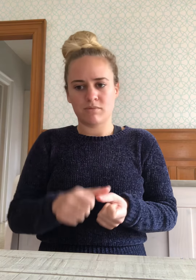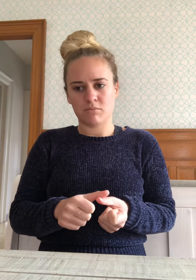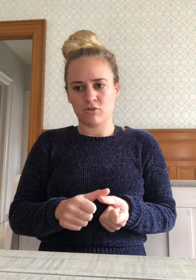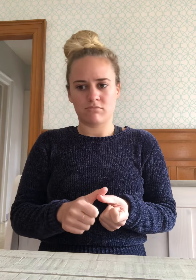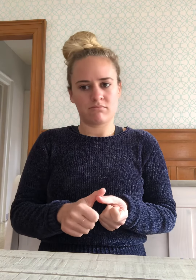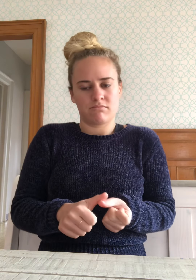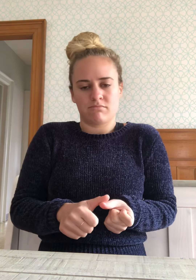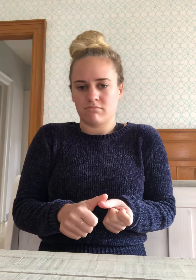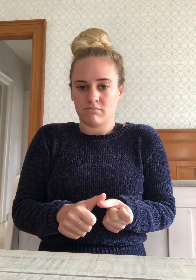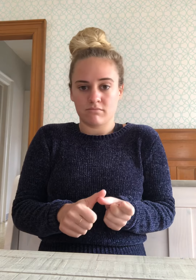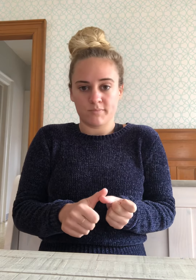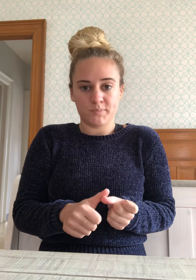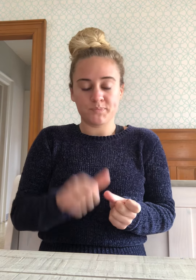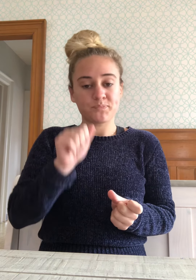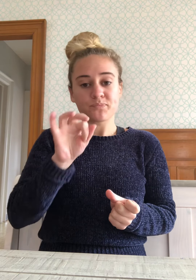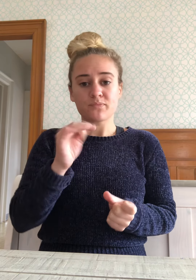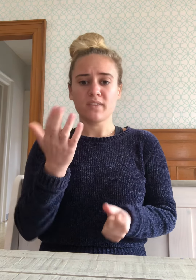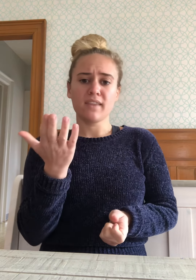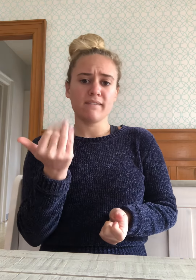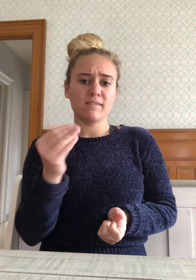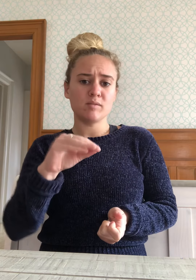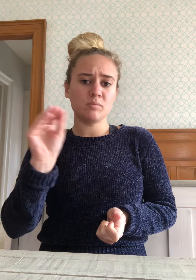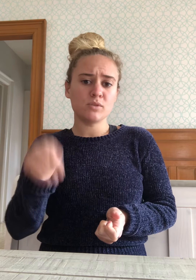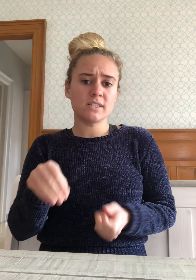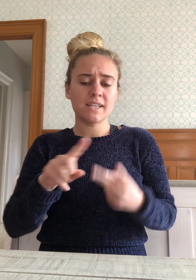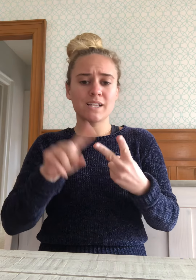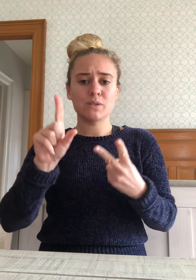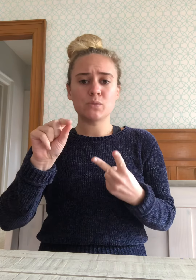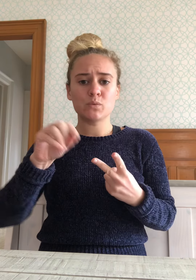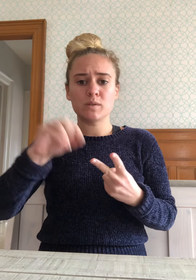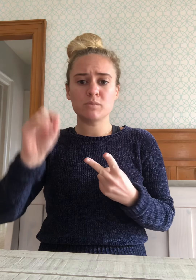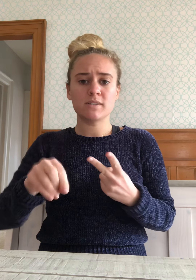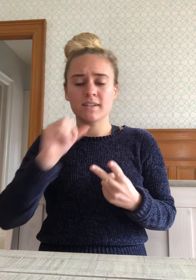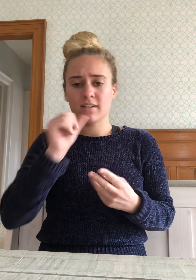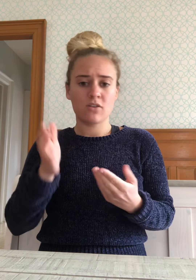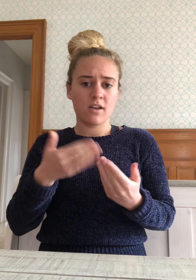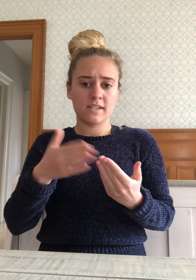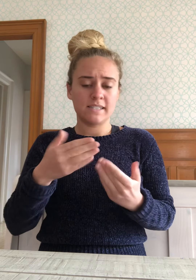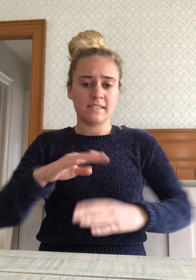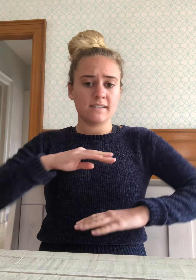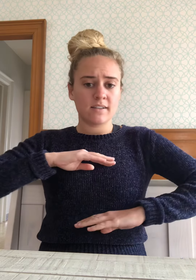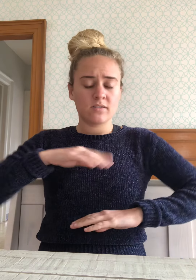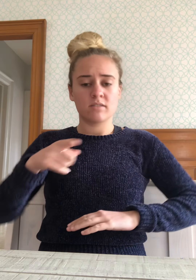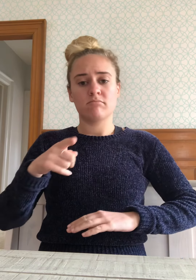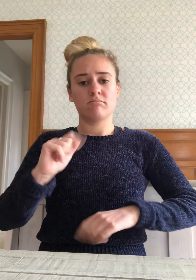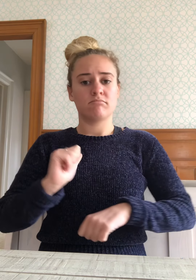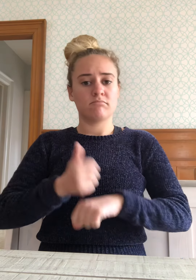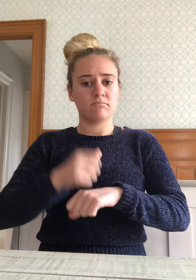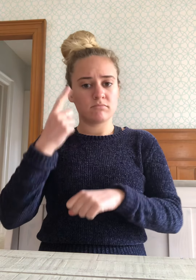have that 15 or 20% that are not easily satisfied, that you set up for that possibility from the